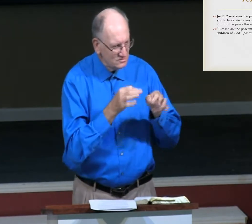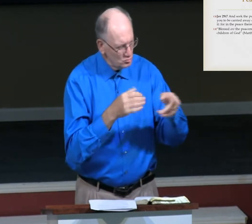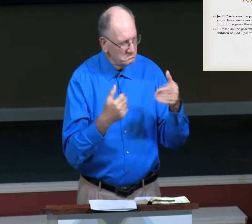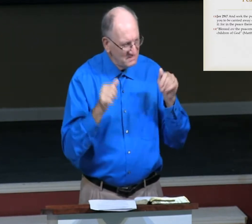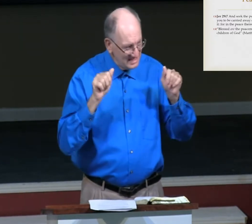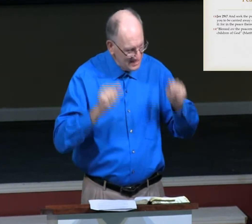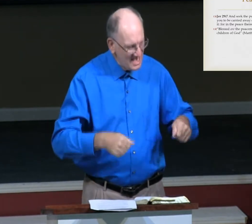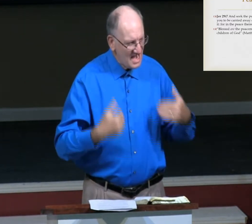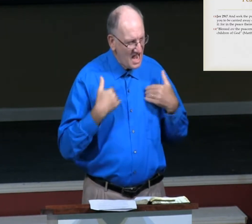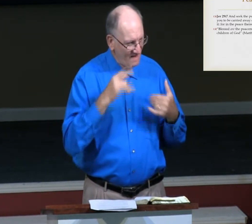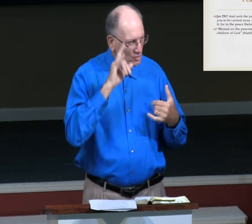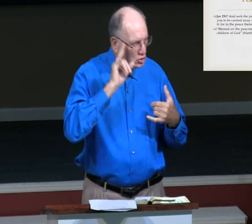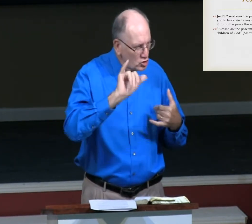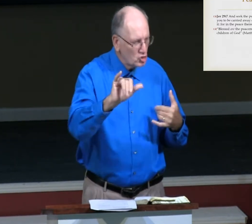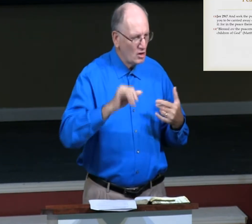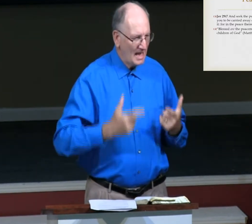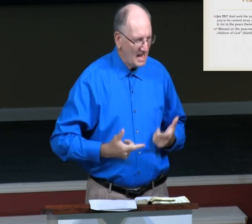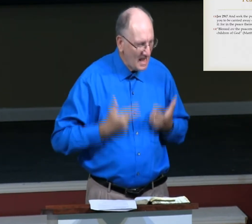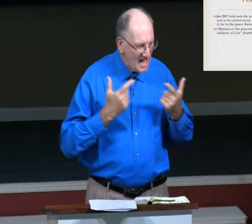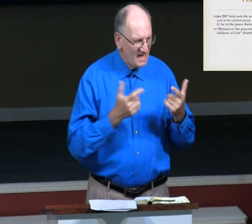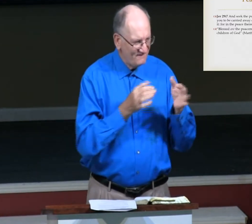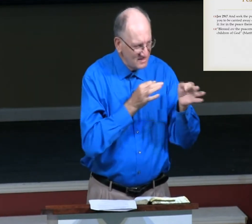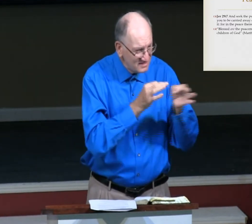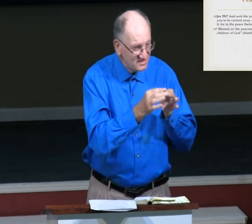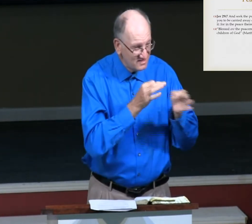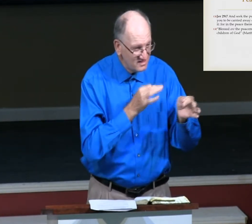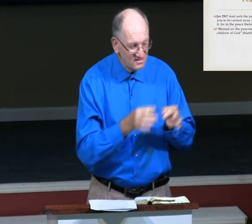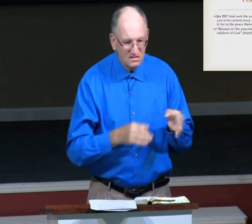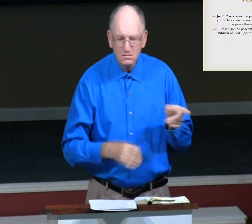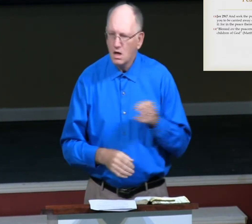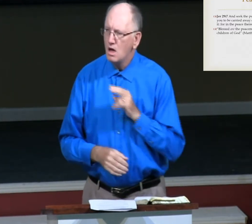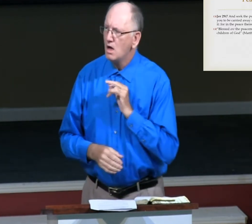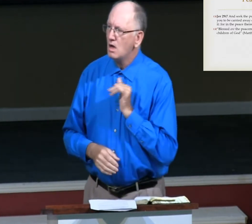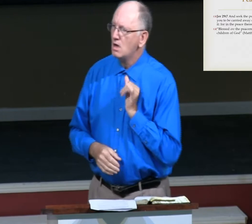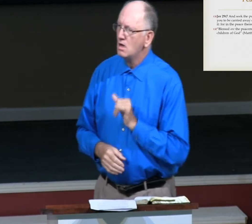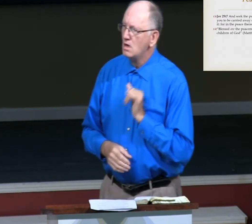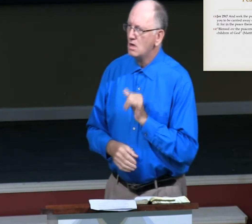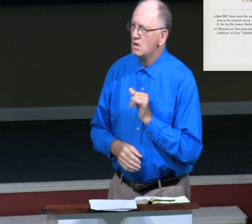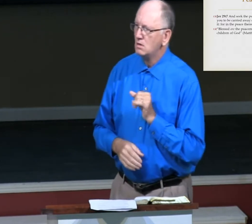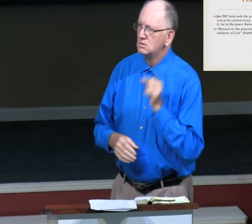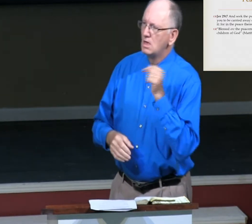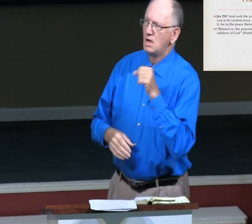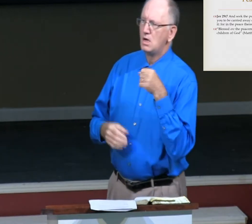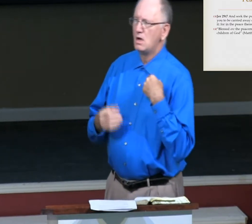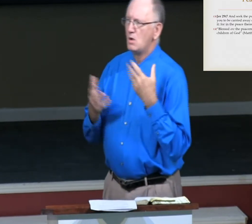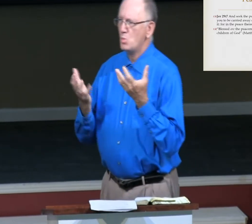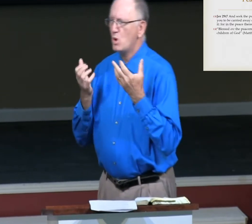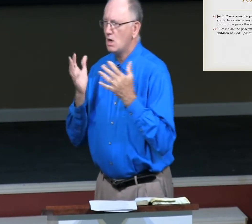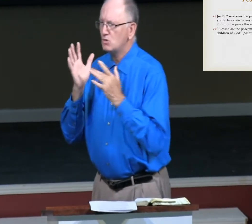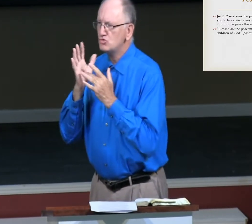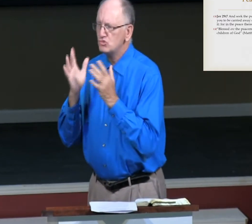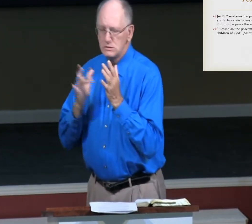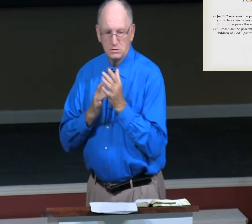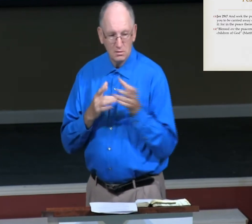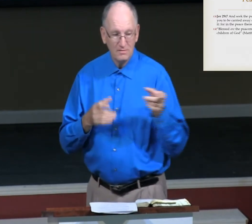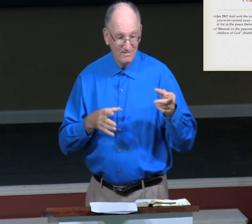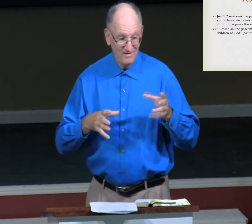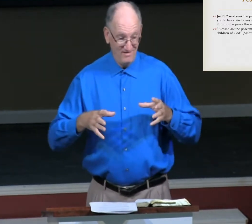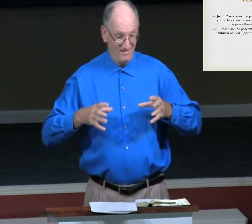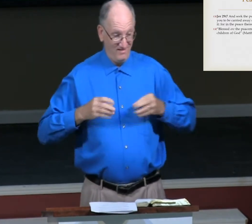about salvation and explain to them how they can have eternal life. And when they realize that and they say they